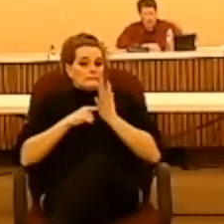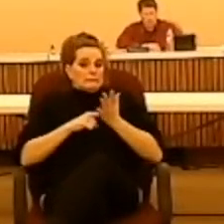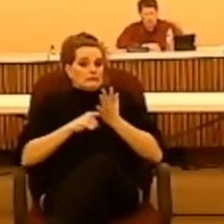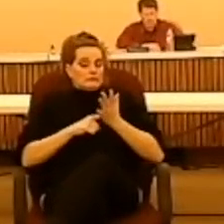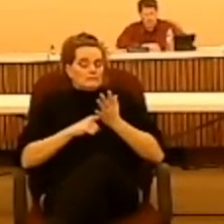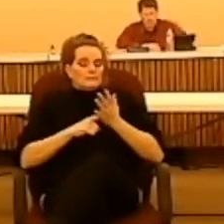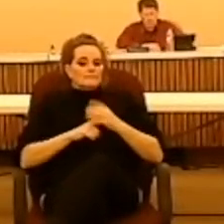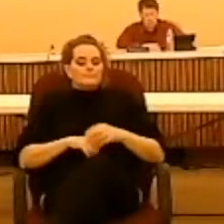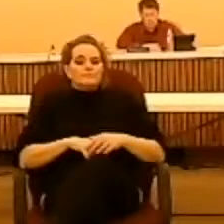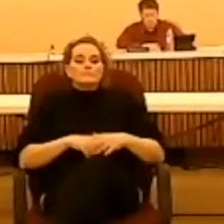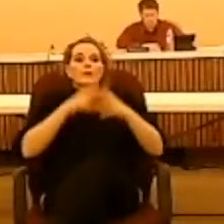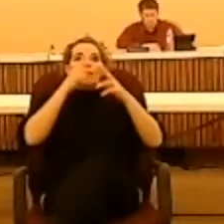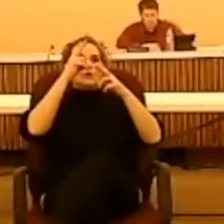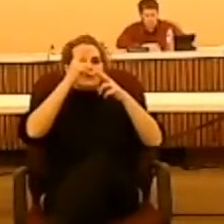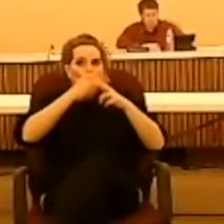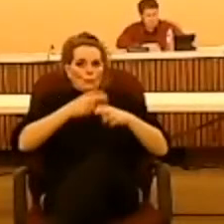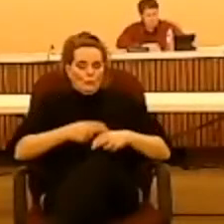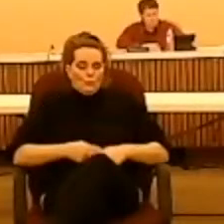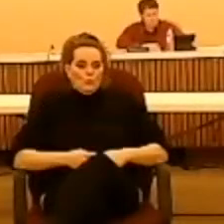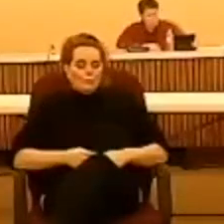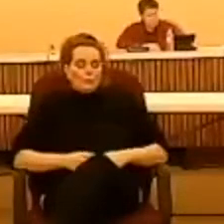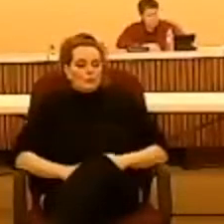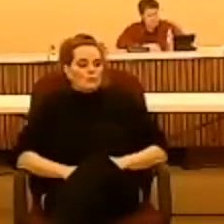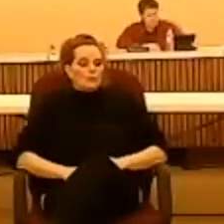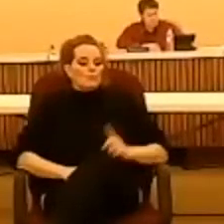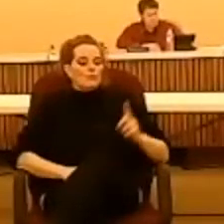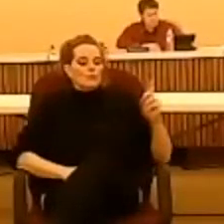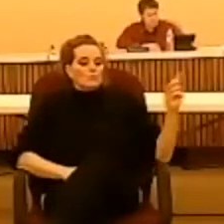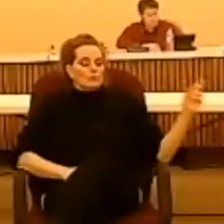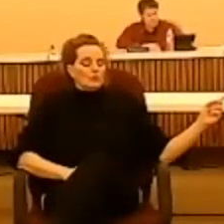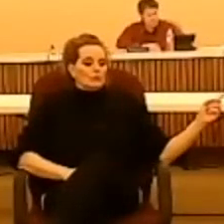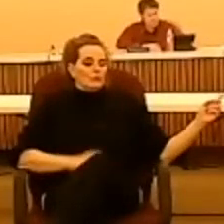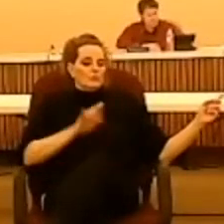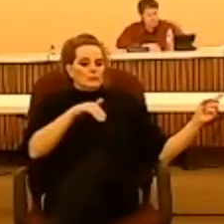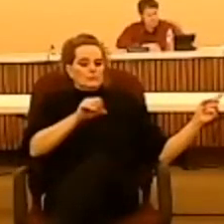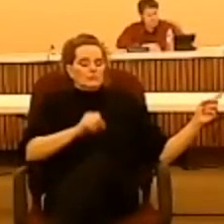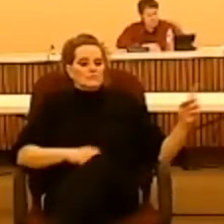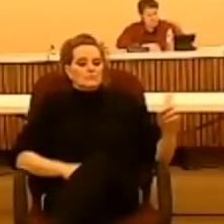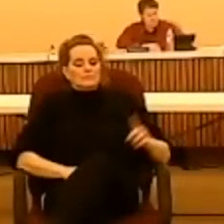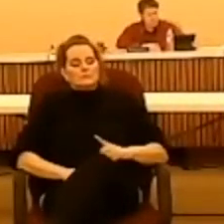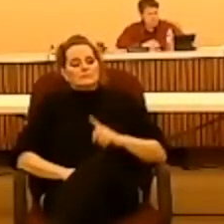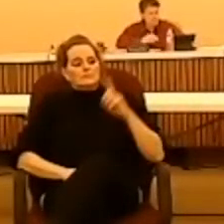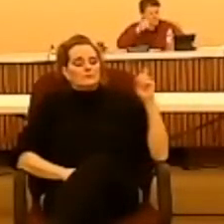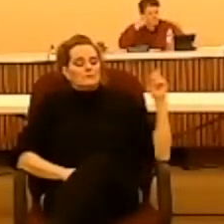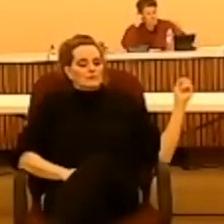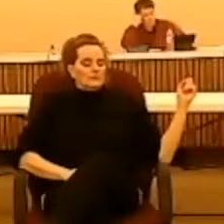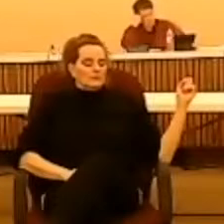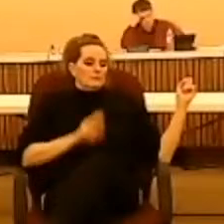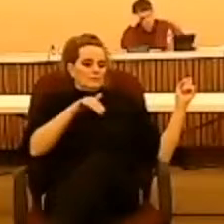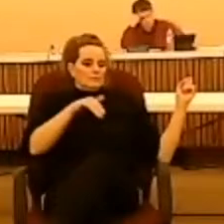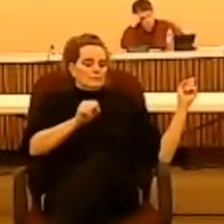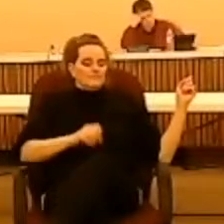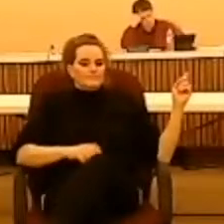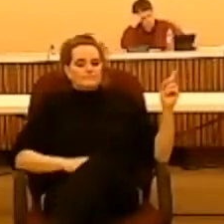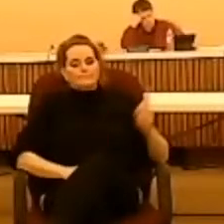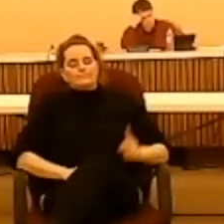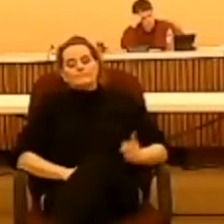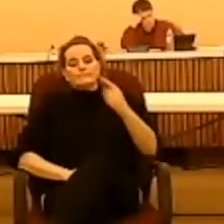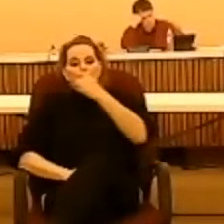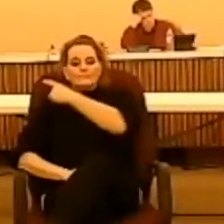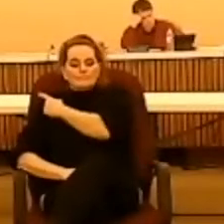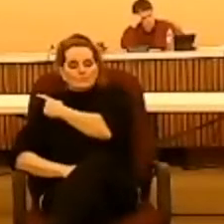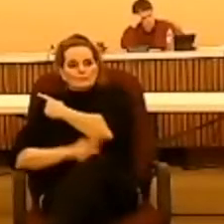Hearing none, please call the roll. Councilmember Barley, Aye. Councilmember Stafford. Aye.